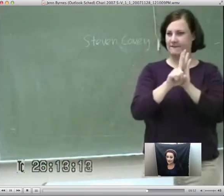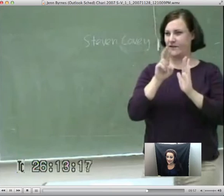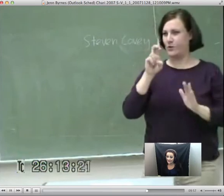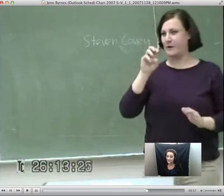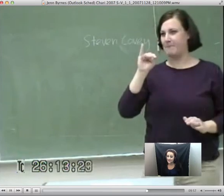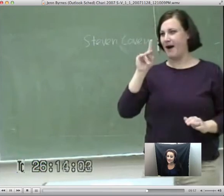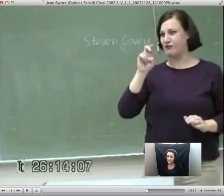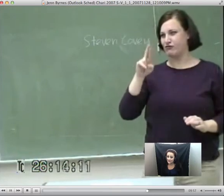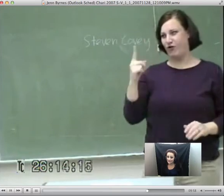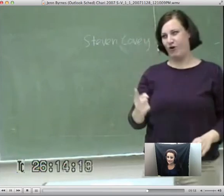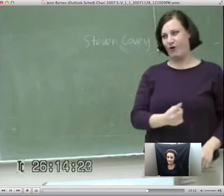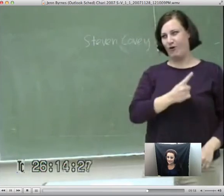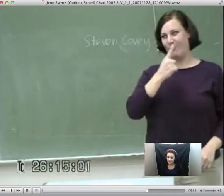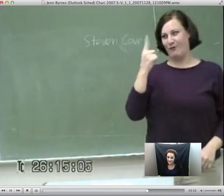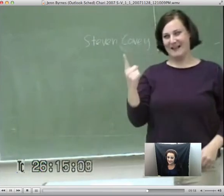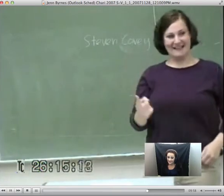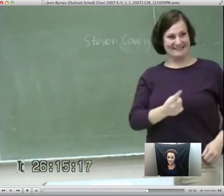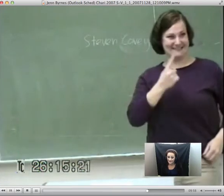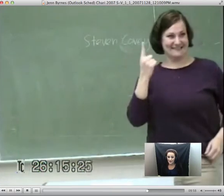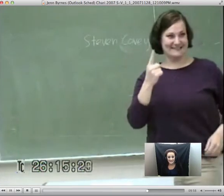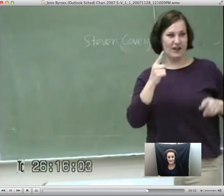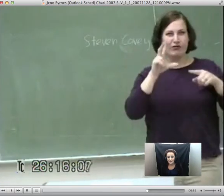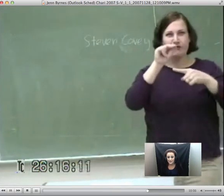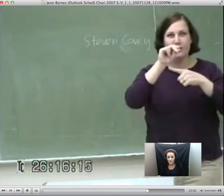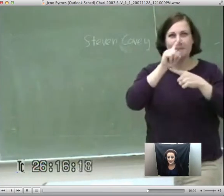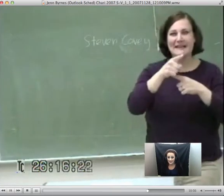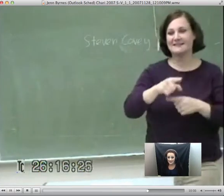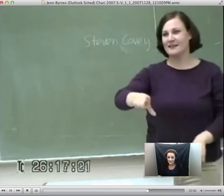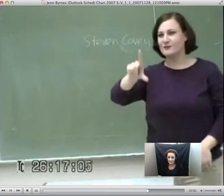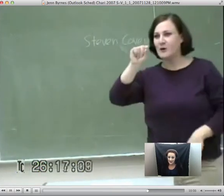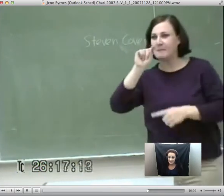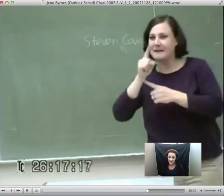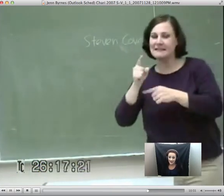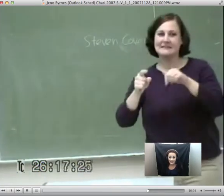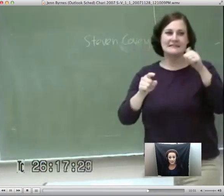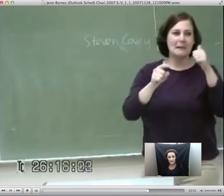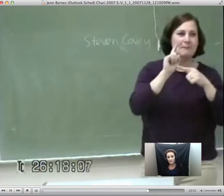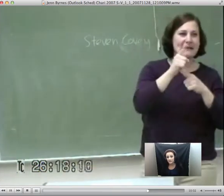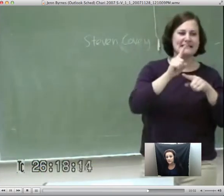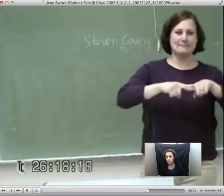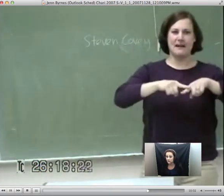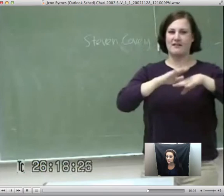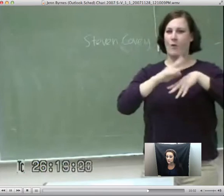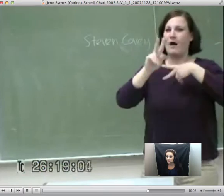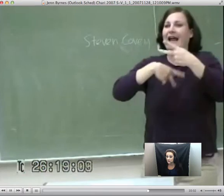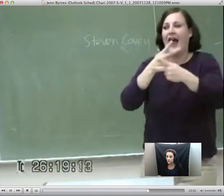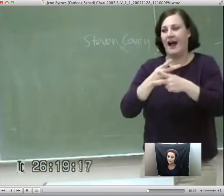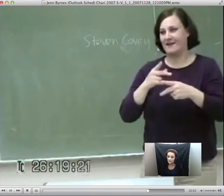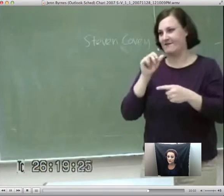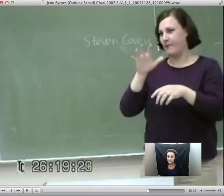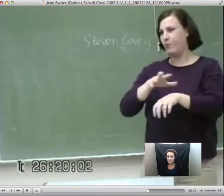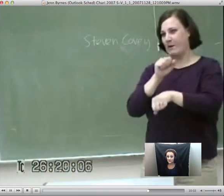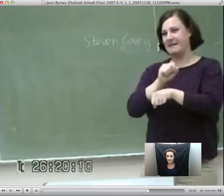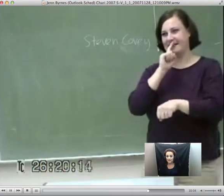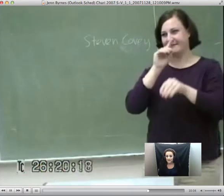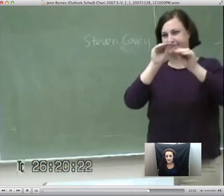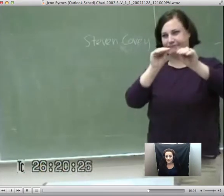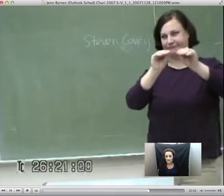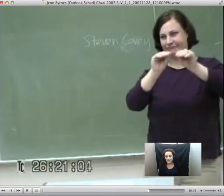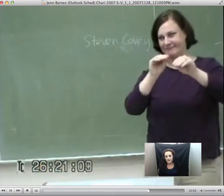have everything set to a reminder to remind me, hey, in 30 minutes you need to do this. And it also